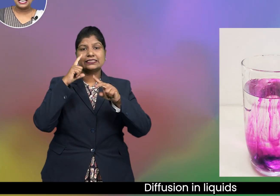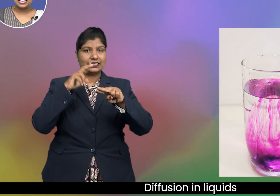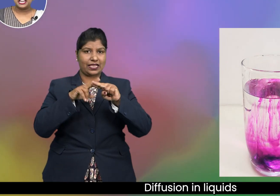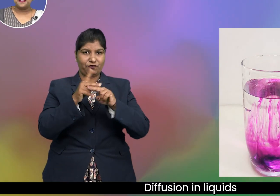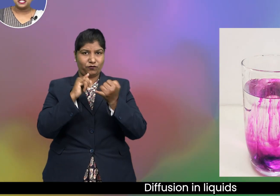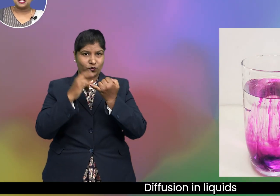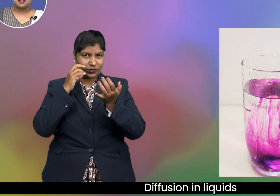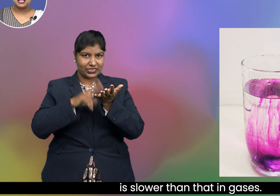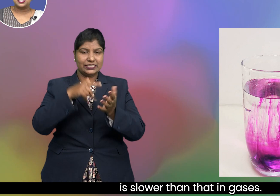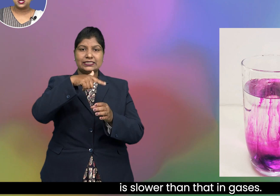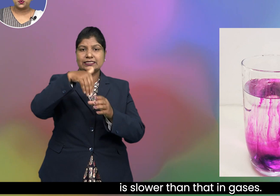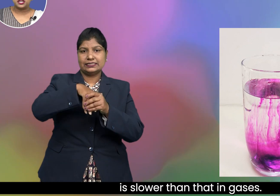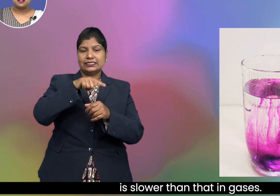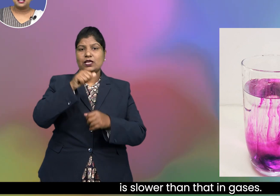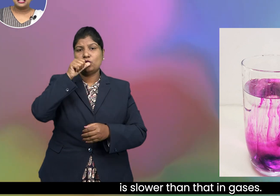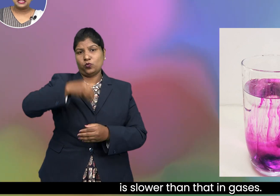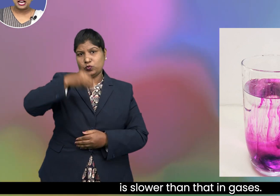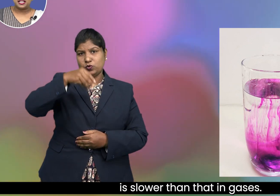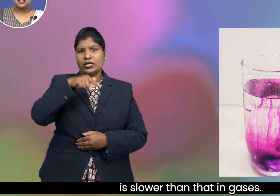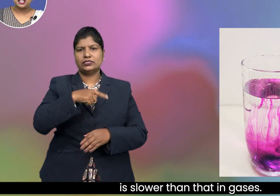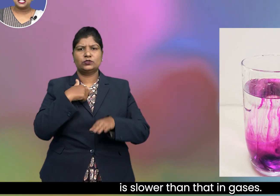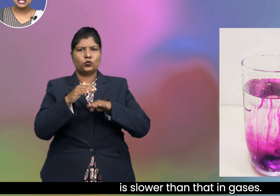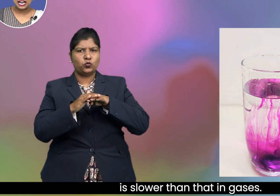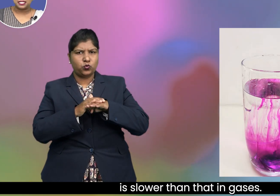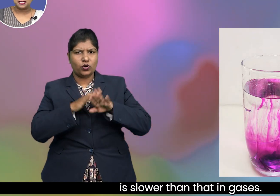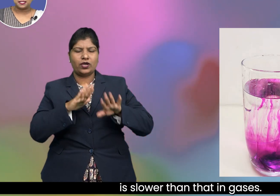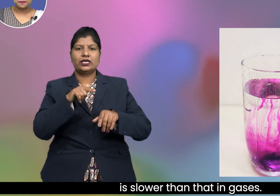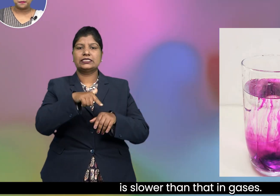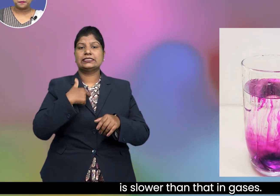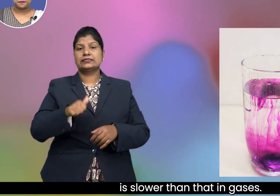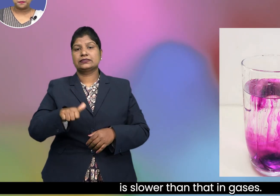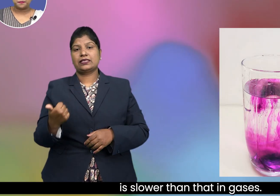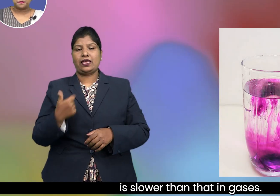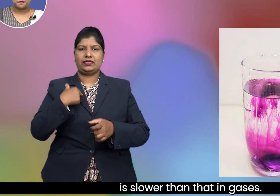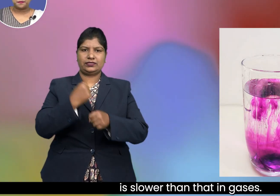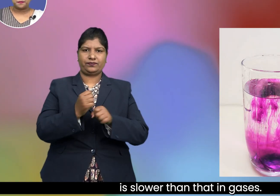Diffusion in liquids is slower than that in gases.